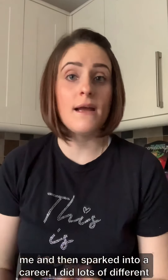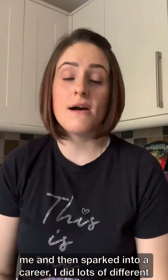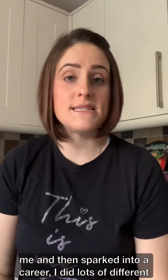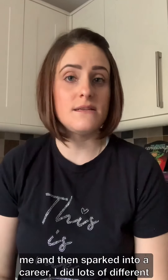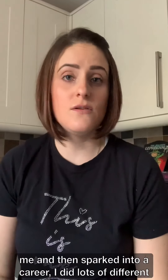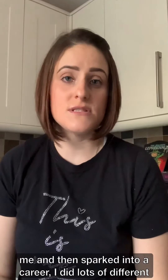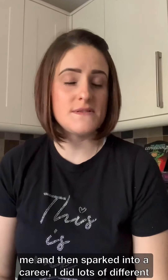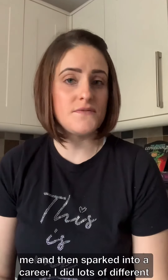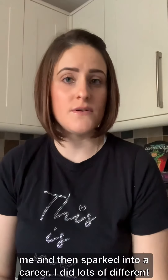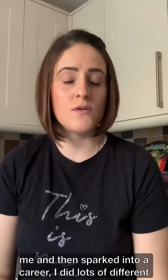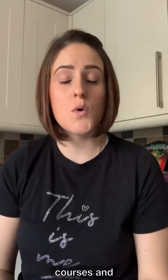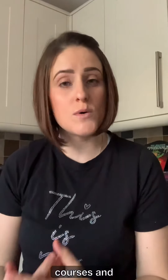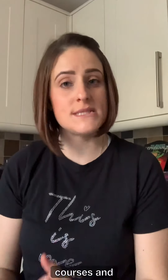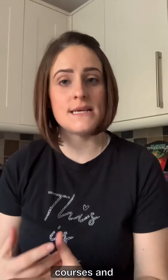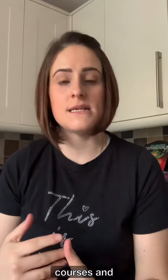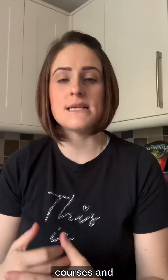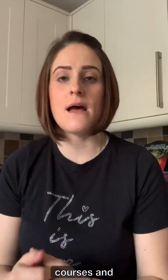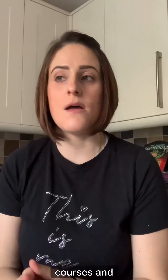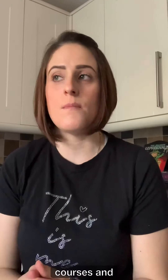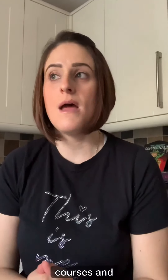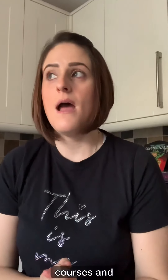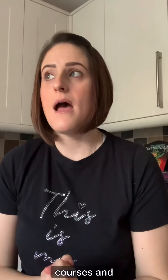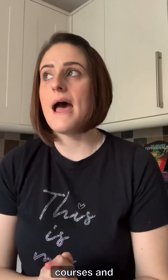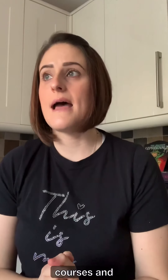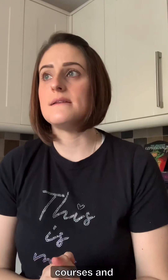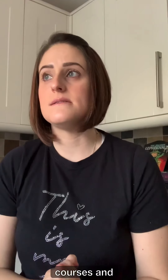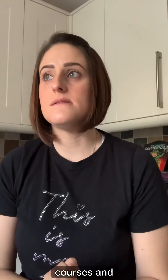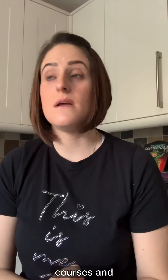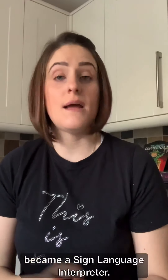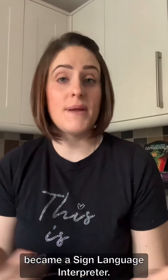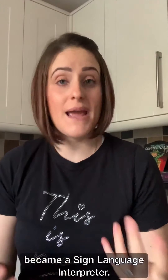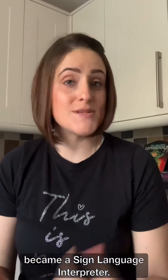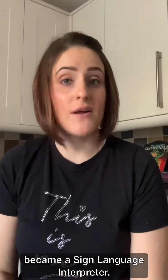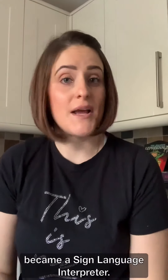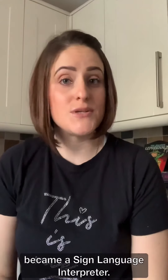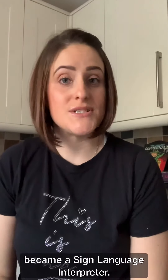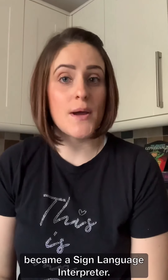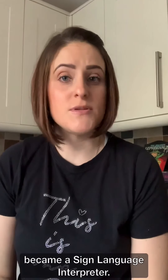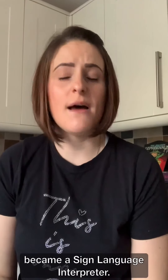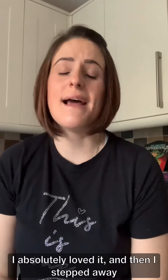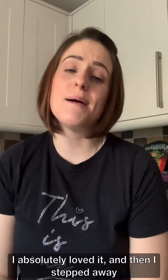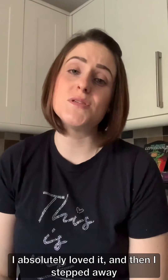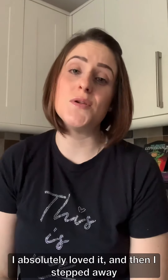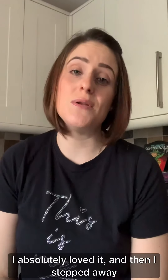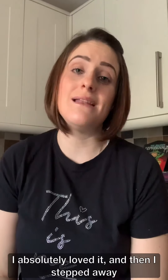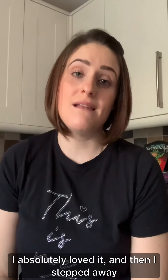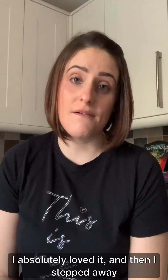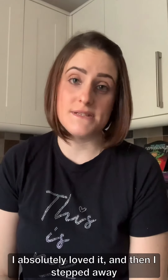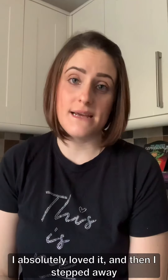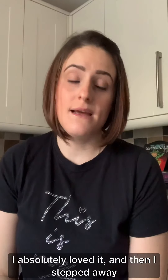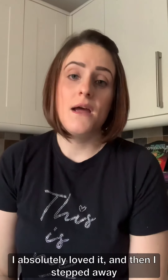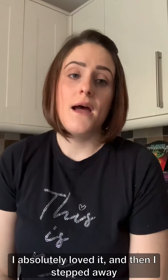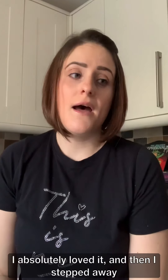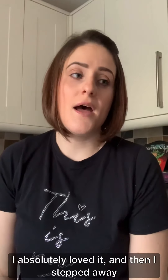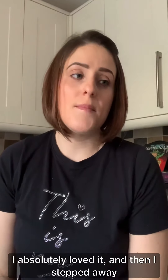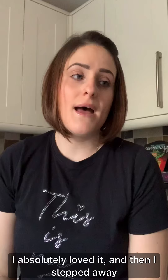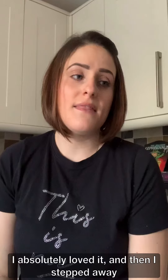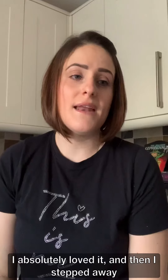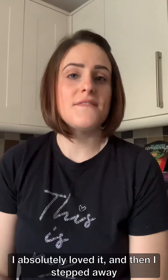I did lots of different courses and and became a sign language interpreter and I absolutely loved it and then I've